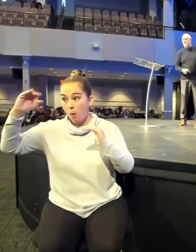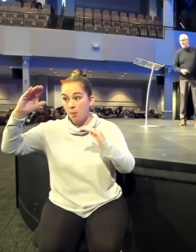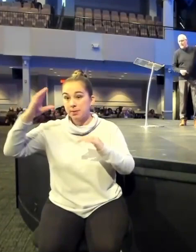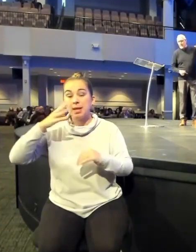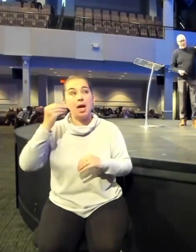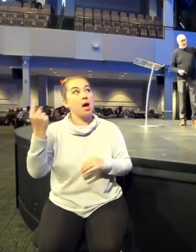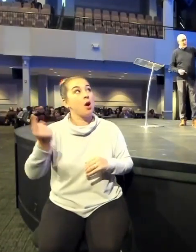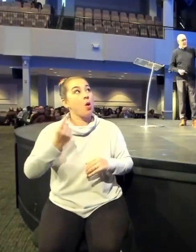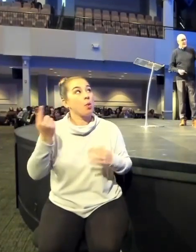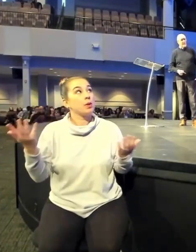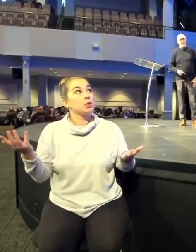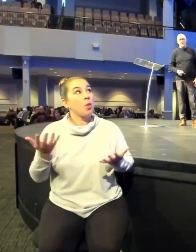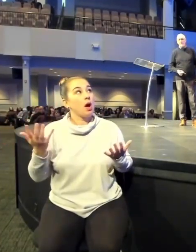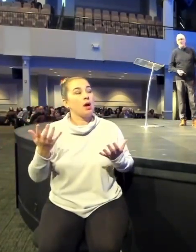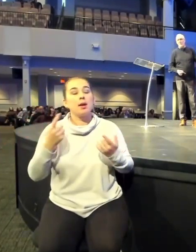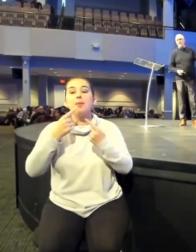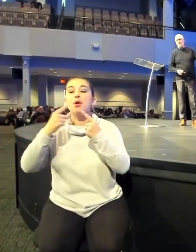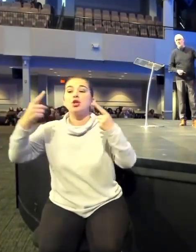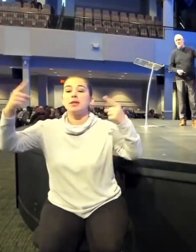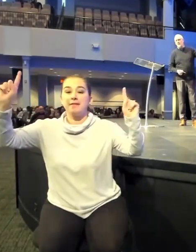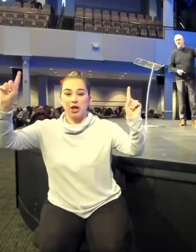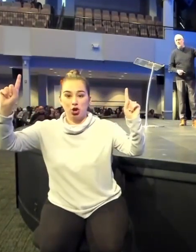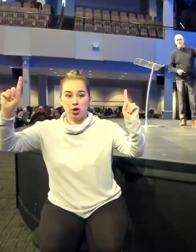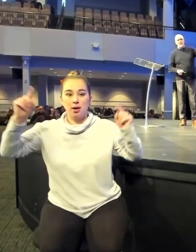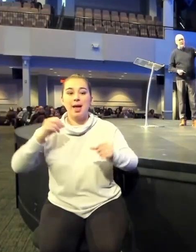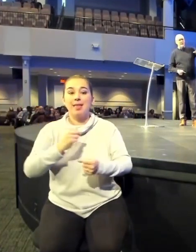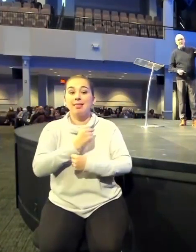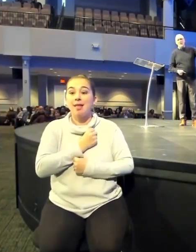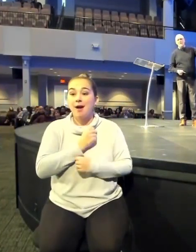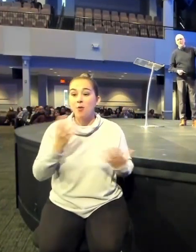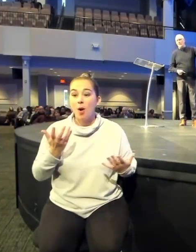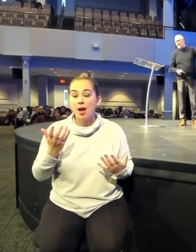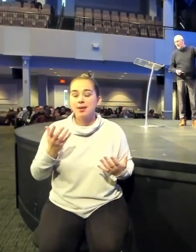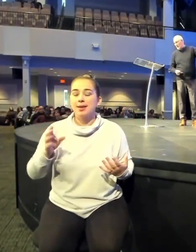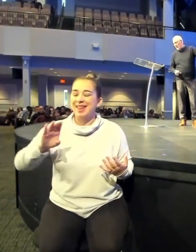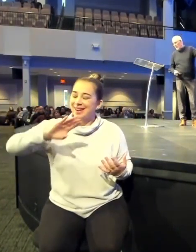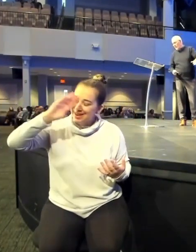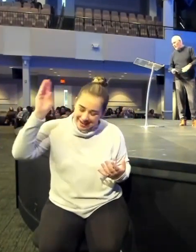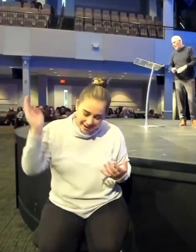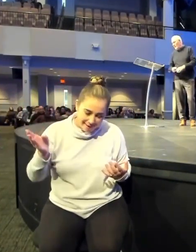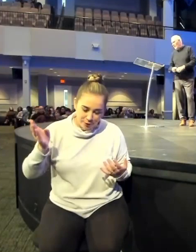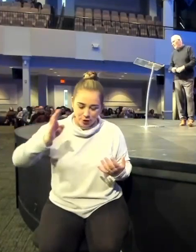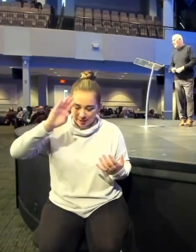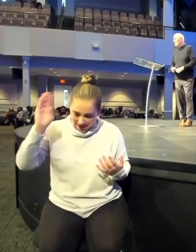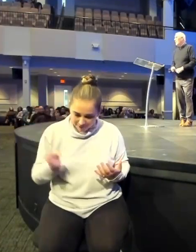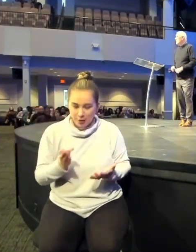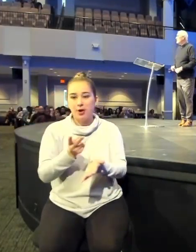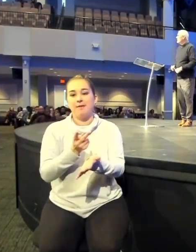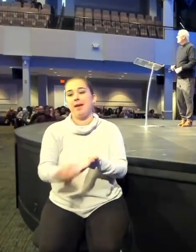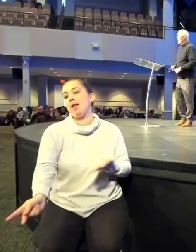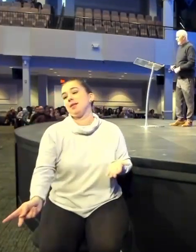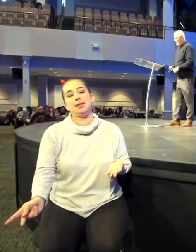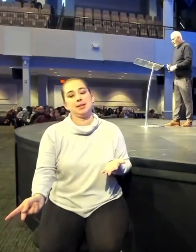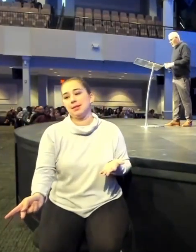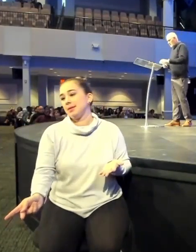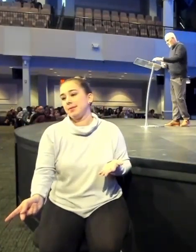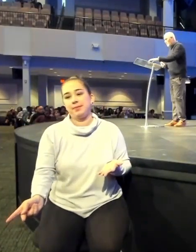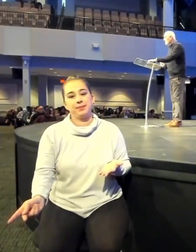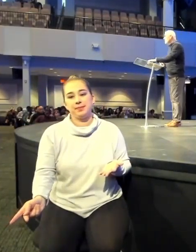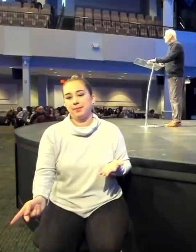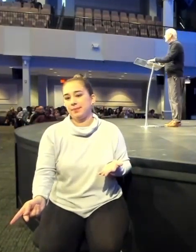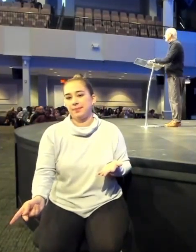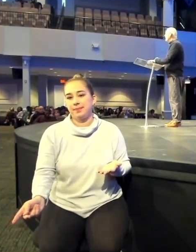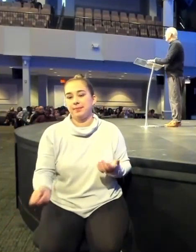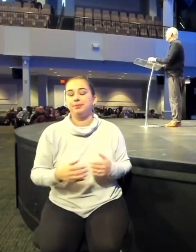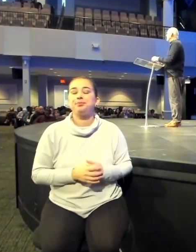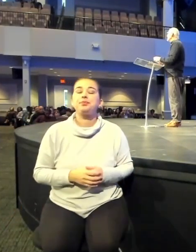what? Perseveres. And what does love do? It never, ever fails. Can I